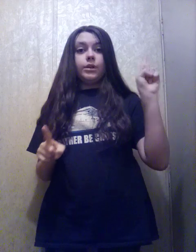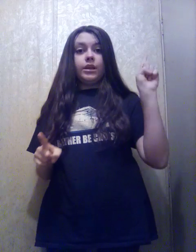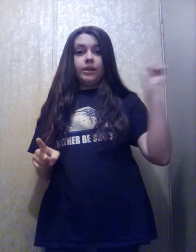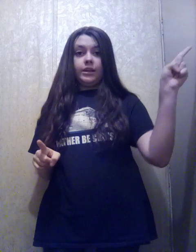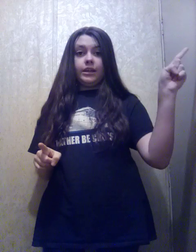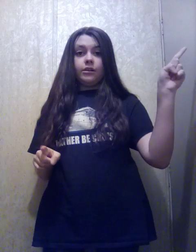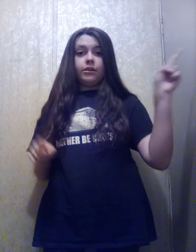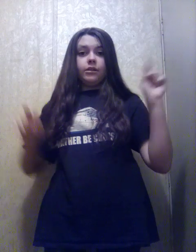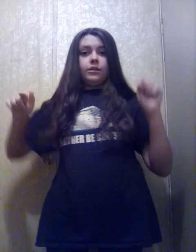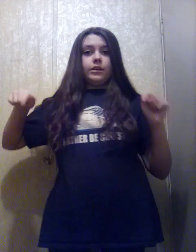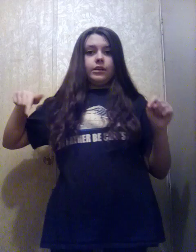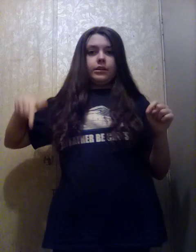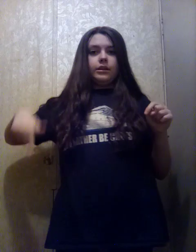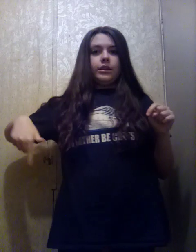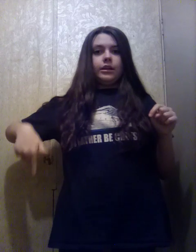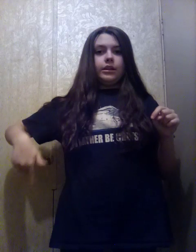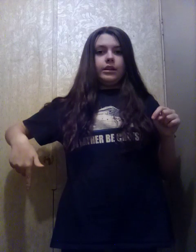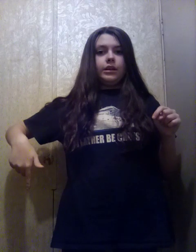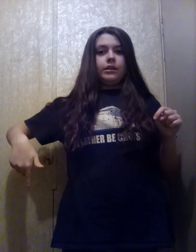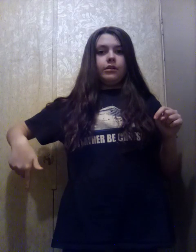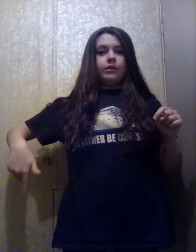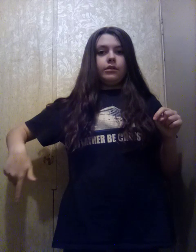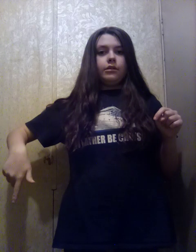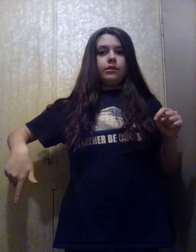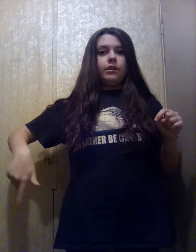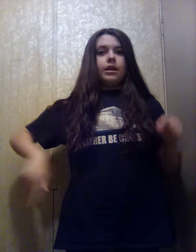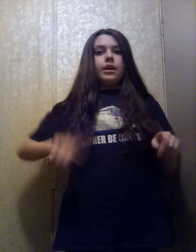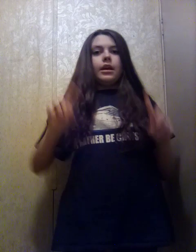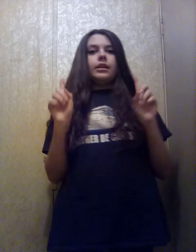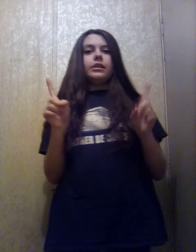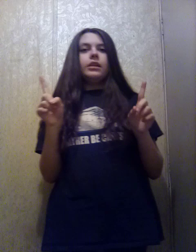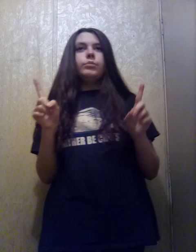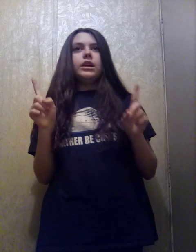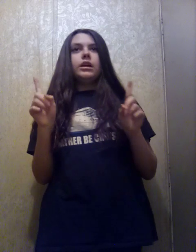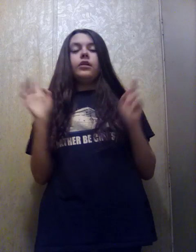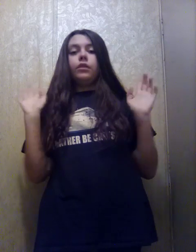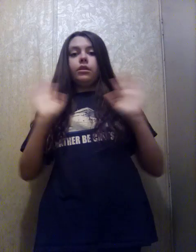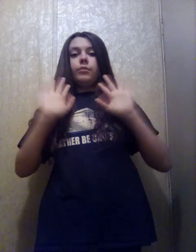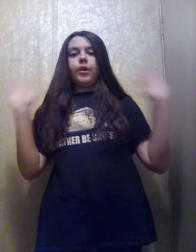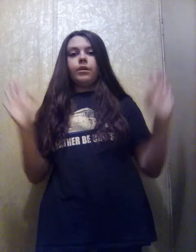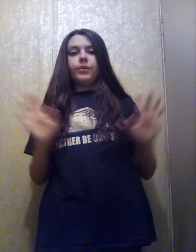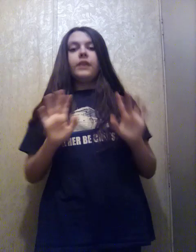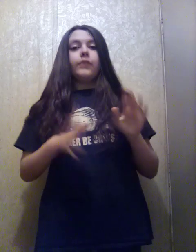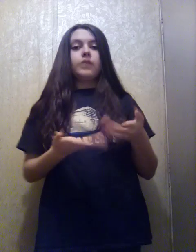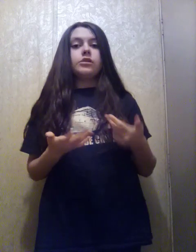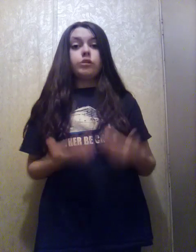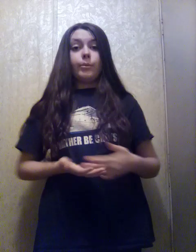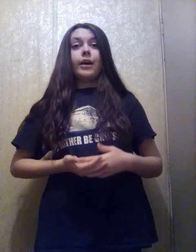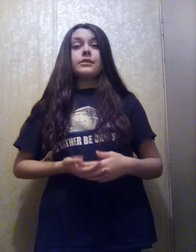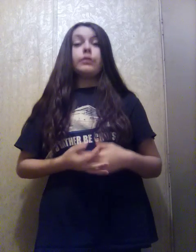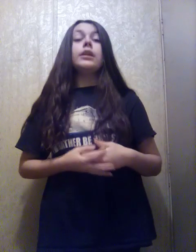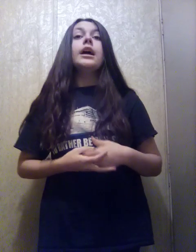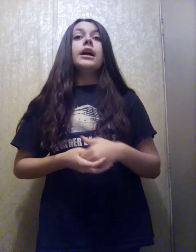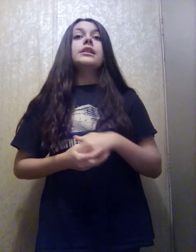be here, and then here, and then they'd be on the bottom, like it flashes to a back screen, unless